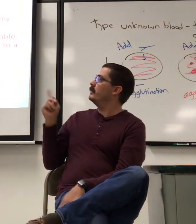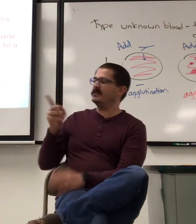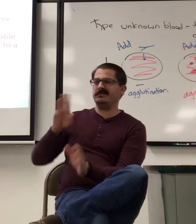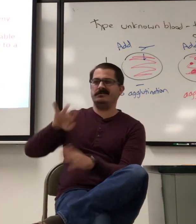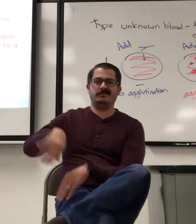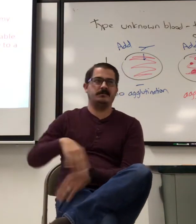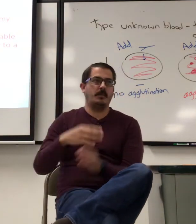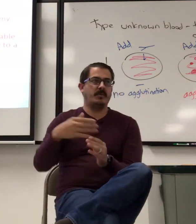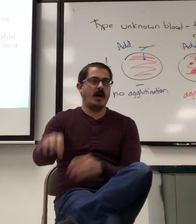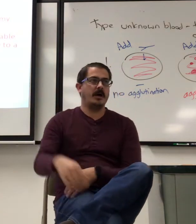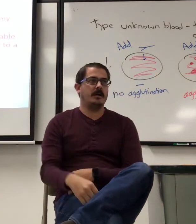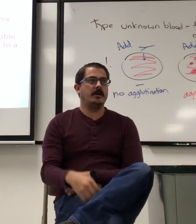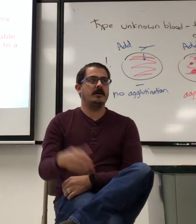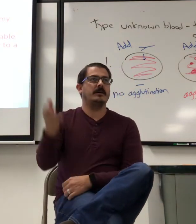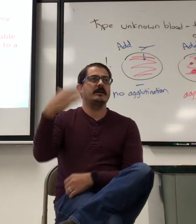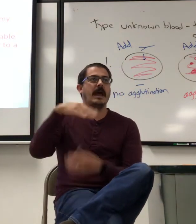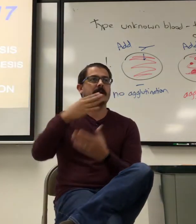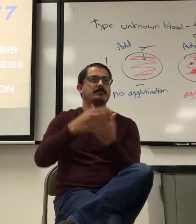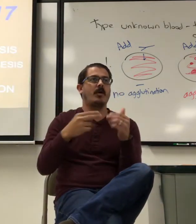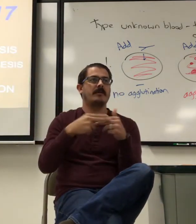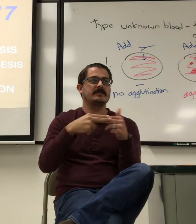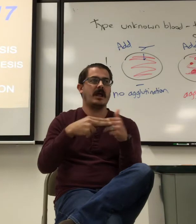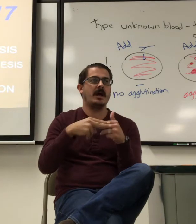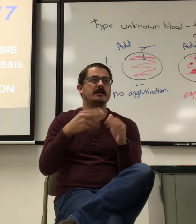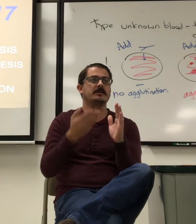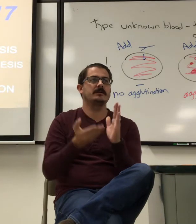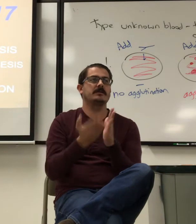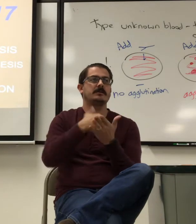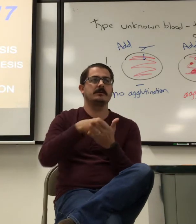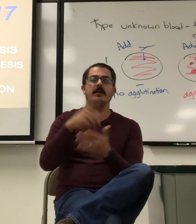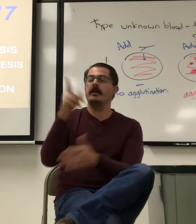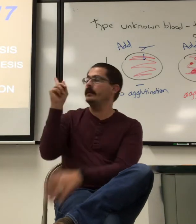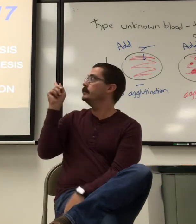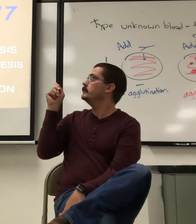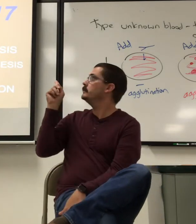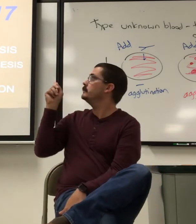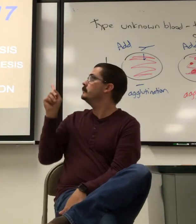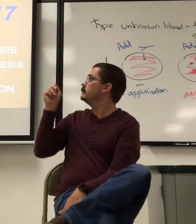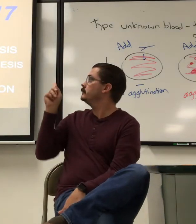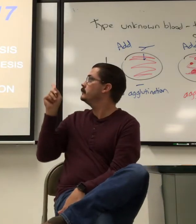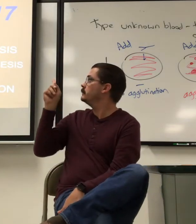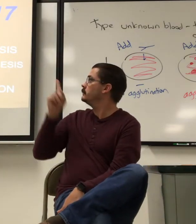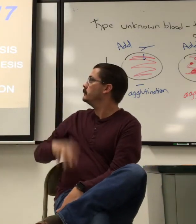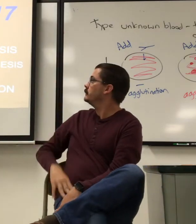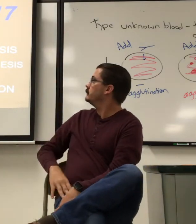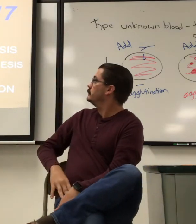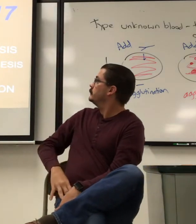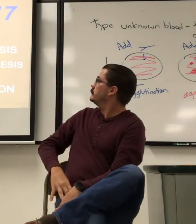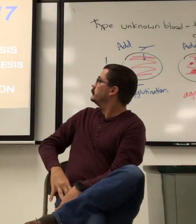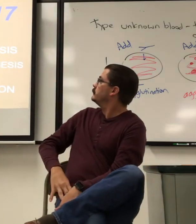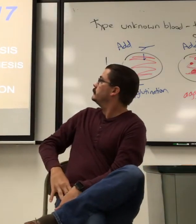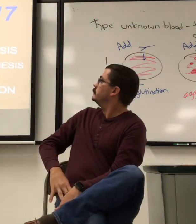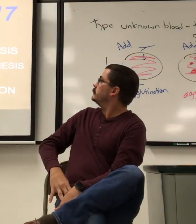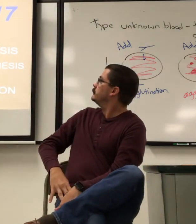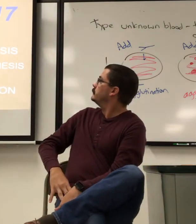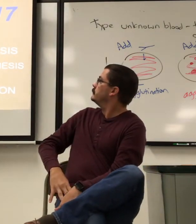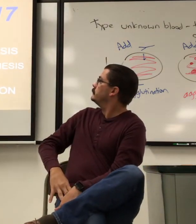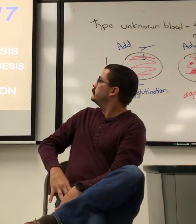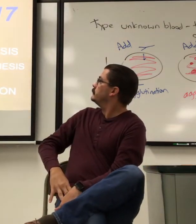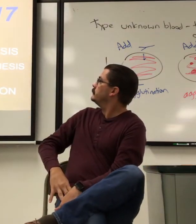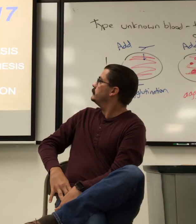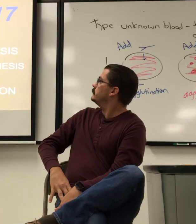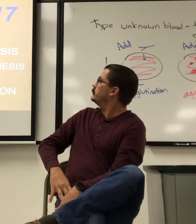on to the next batch of slides, which cover these topics. So for those of you who print out the slides and bring them to class, it's the